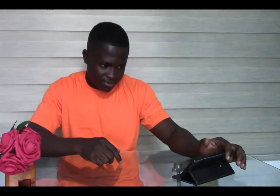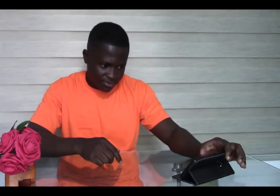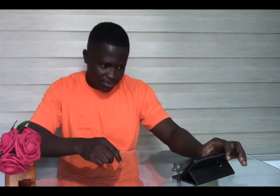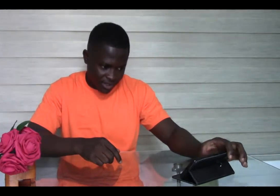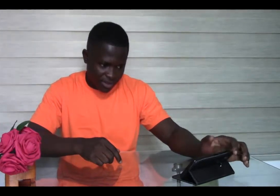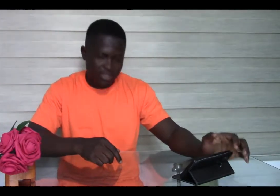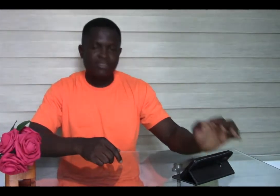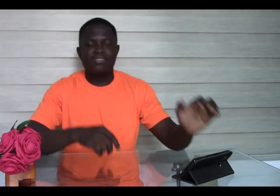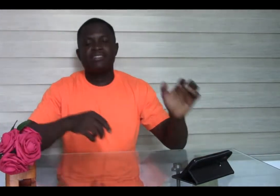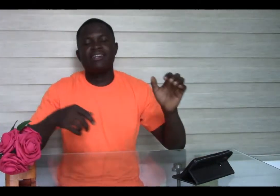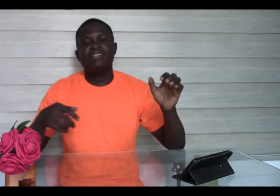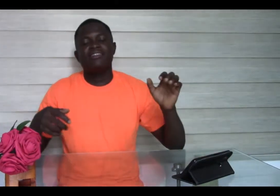Okay, so she said